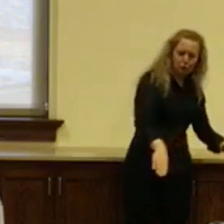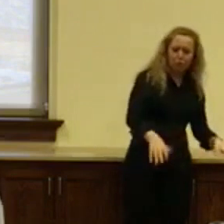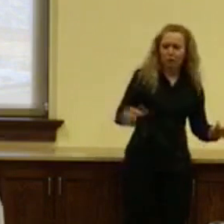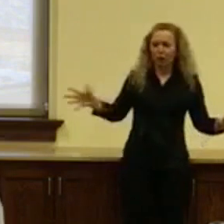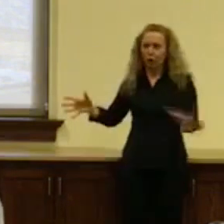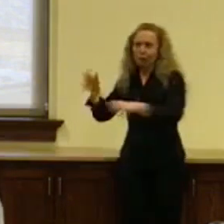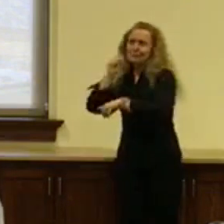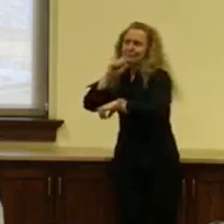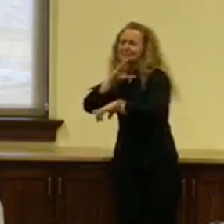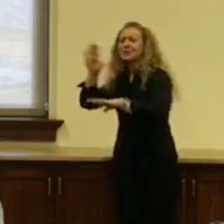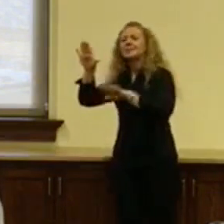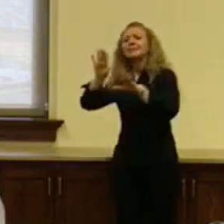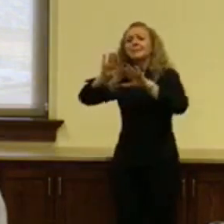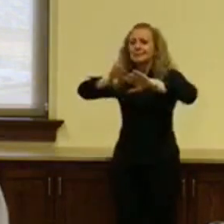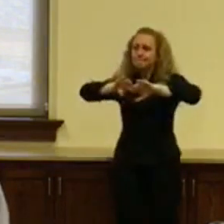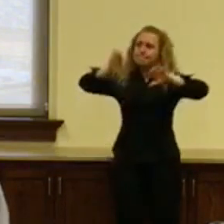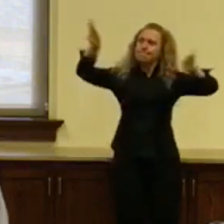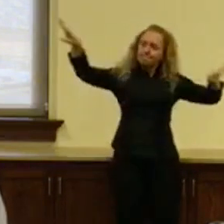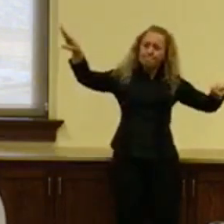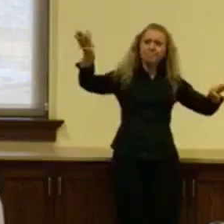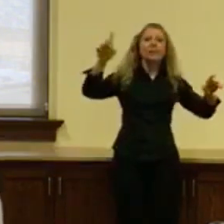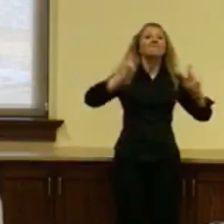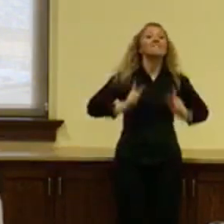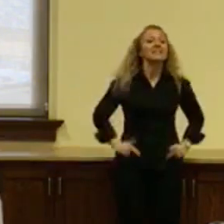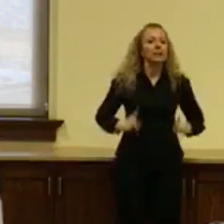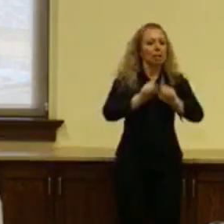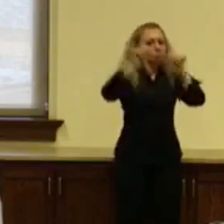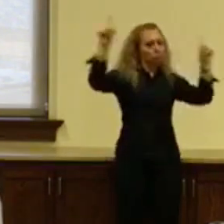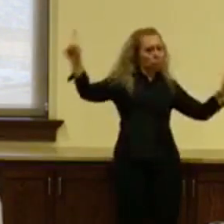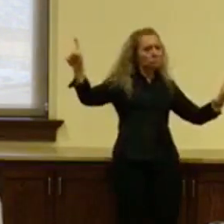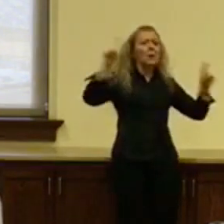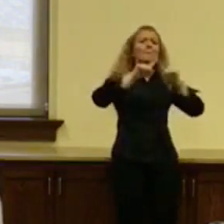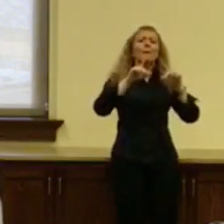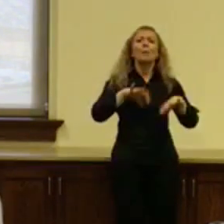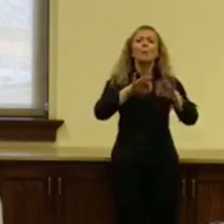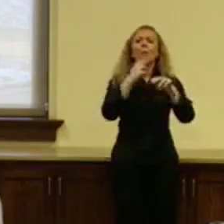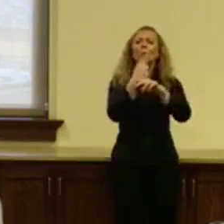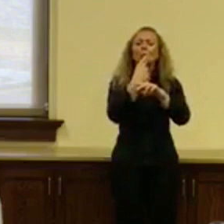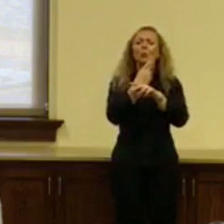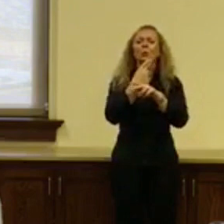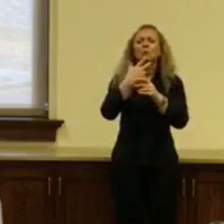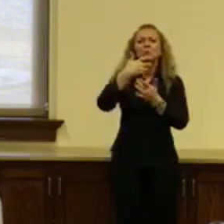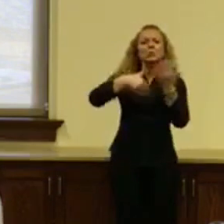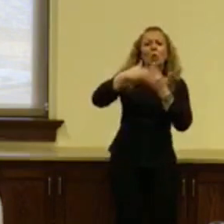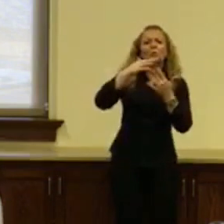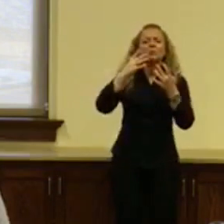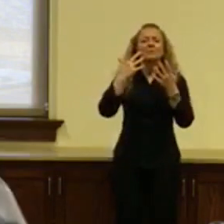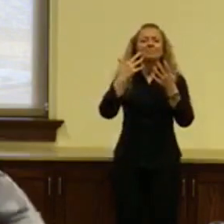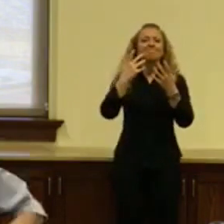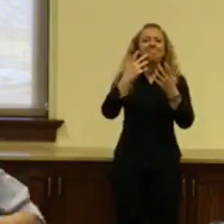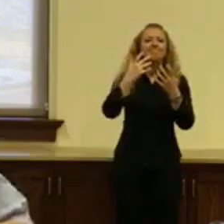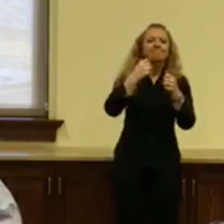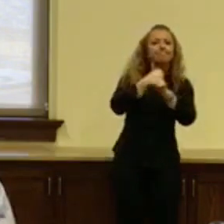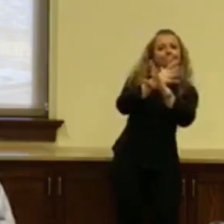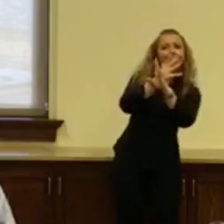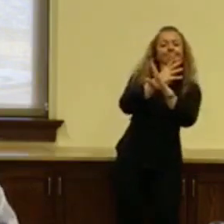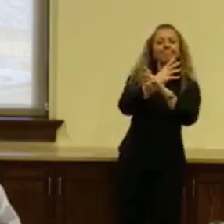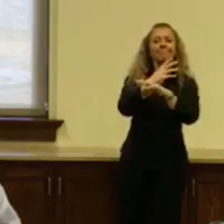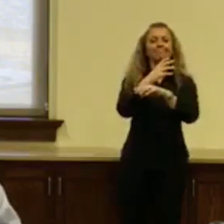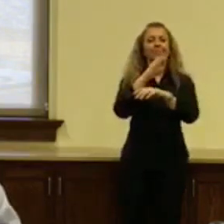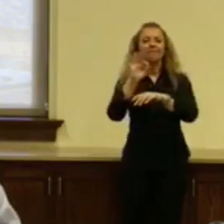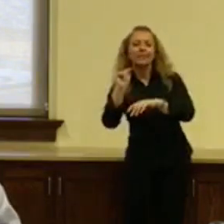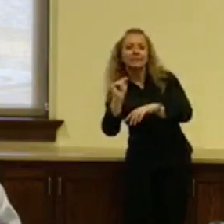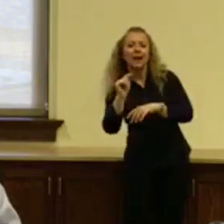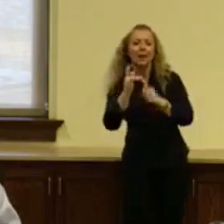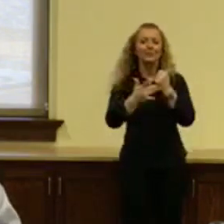stay disconnected, to stay disconnected physically, but to be connected socially. And I think how technology's allowed